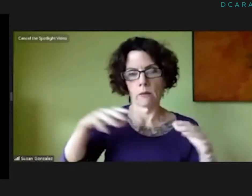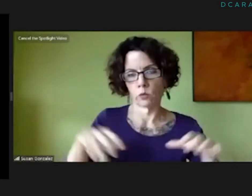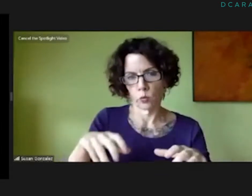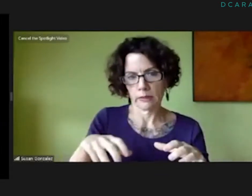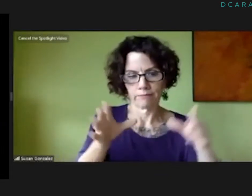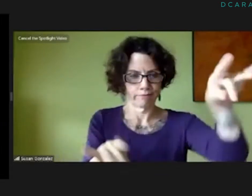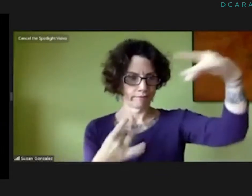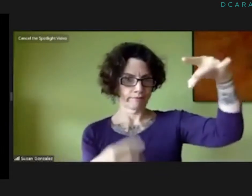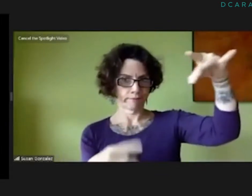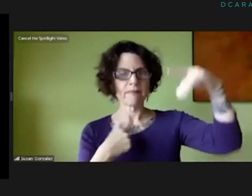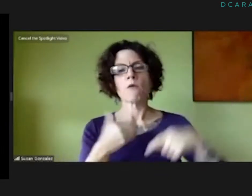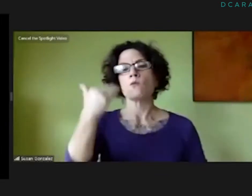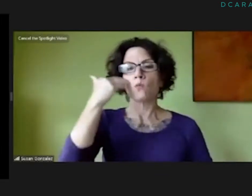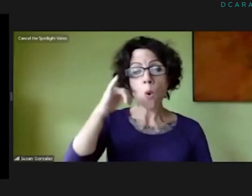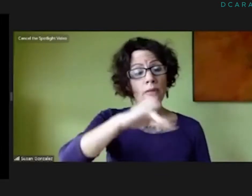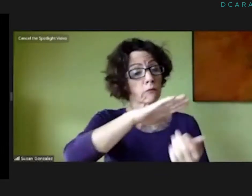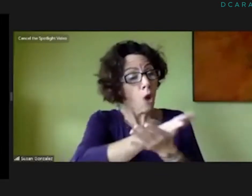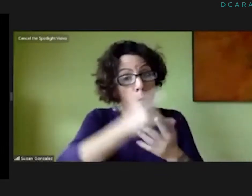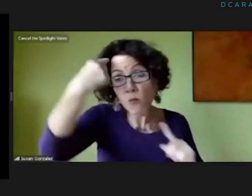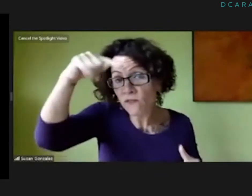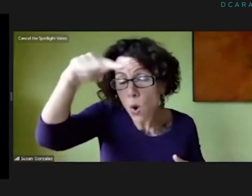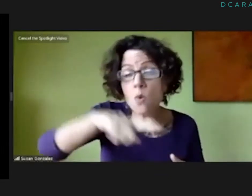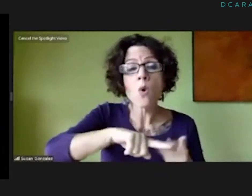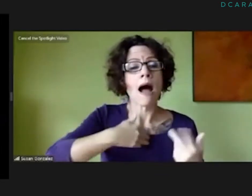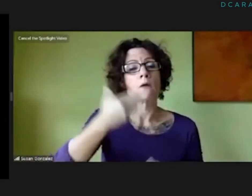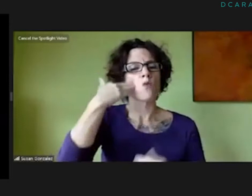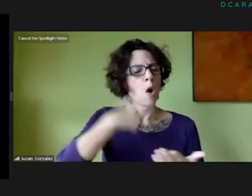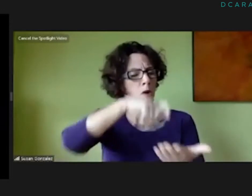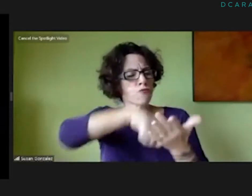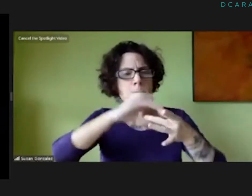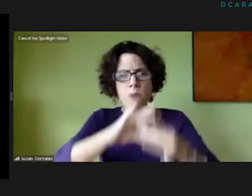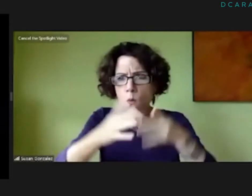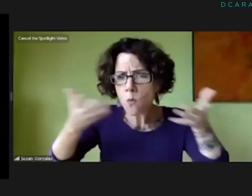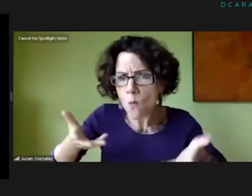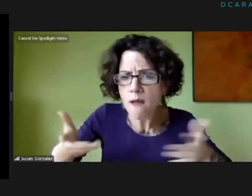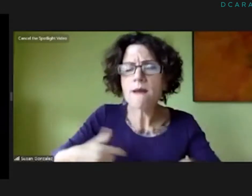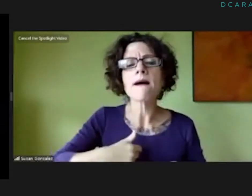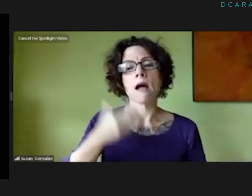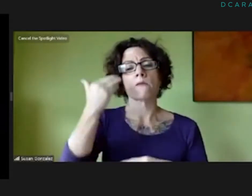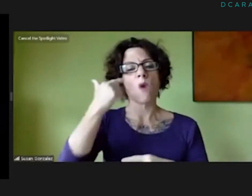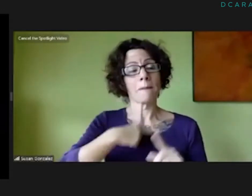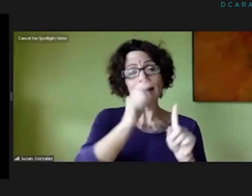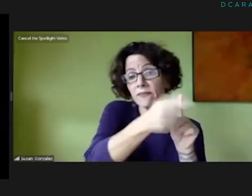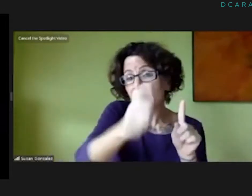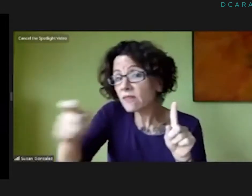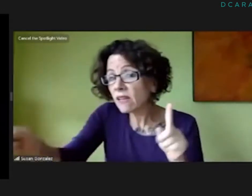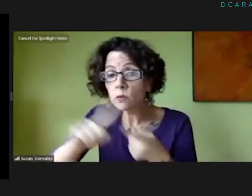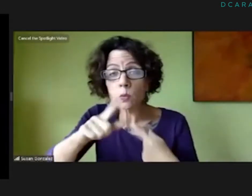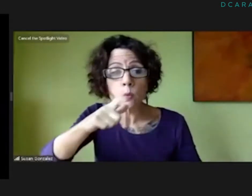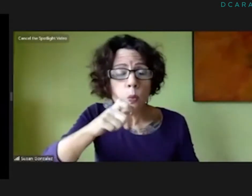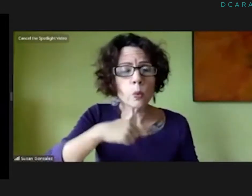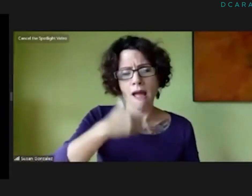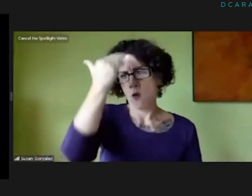that you know what you're doing, that you know what the document is for, what it's about, you